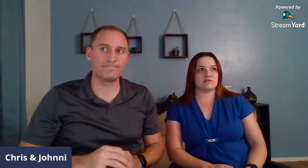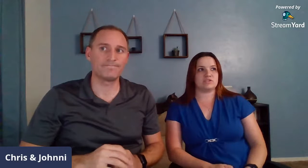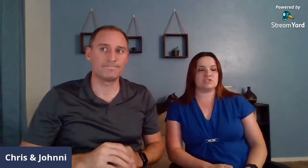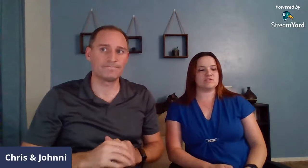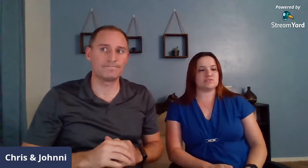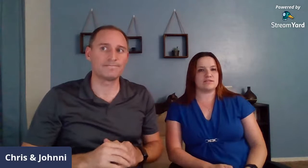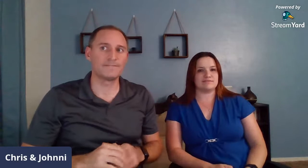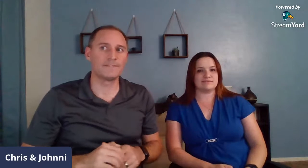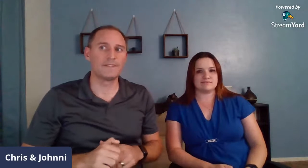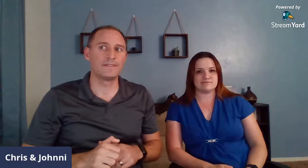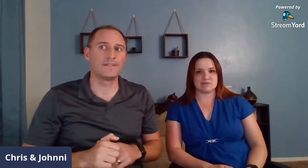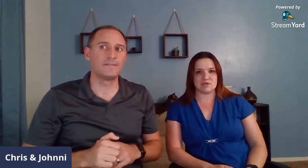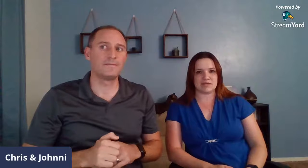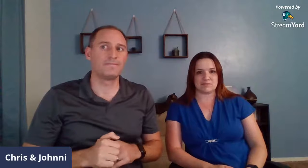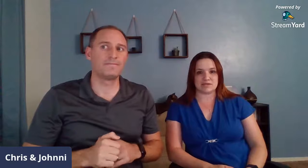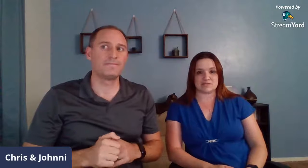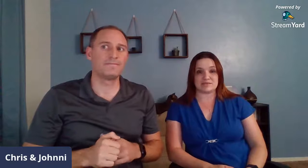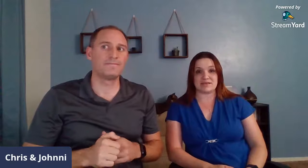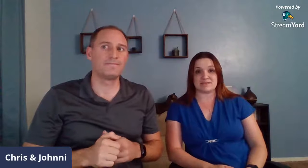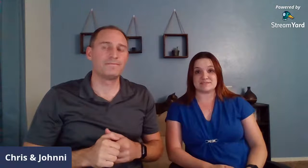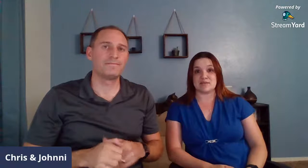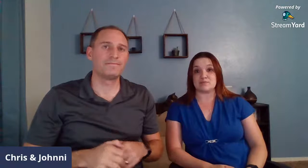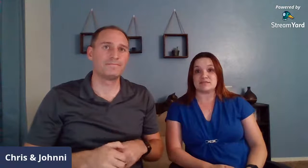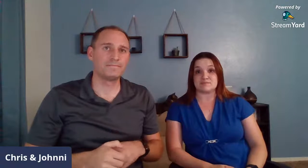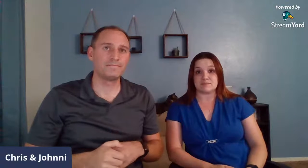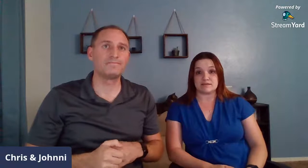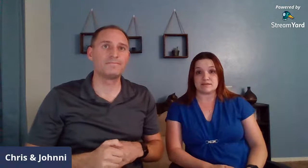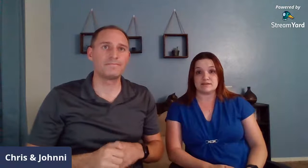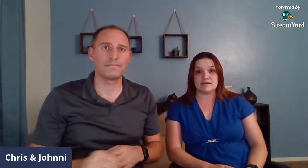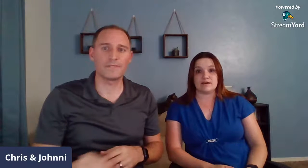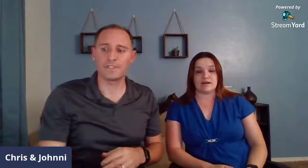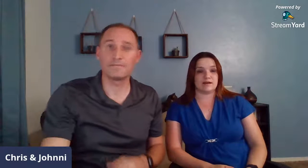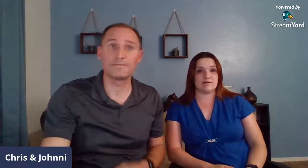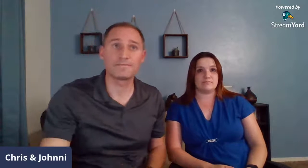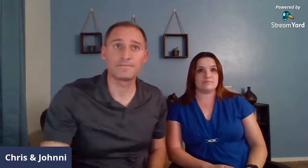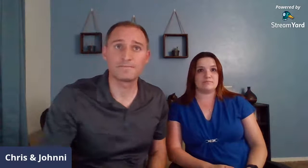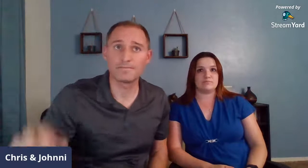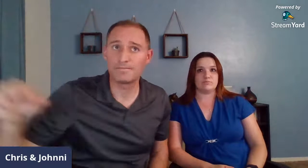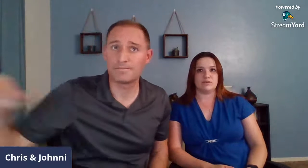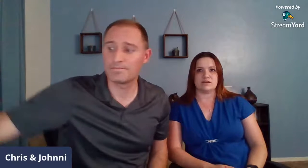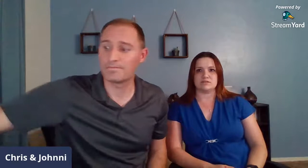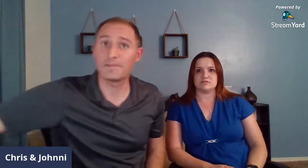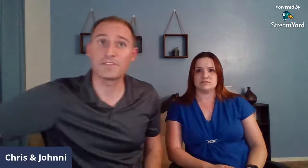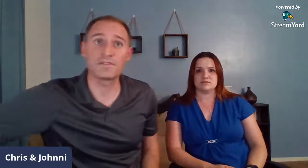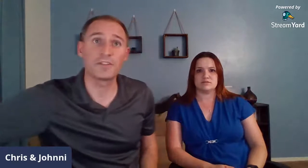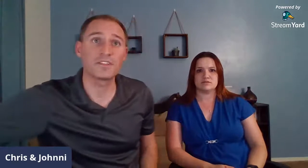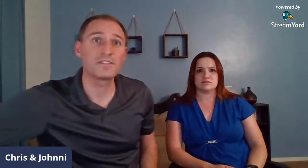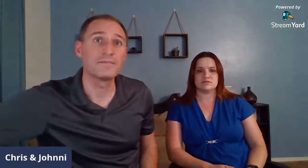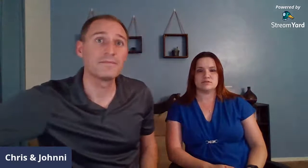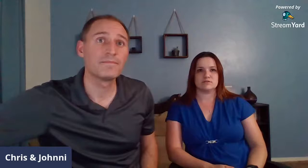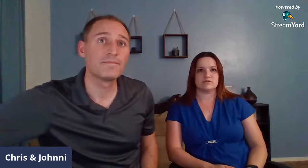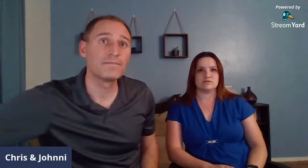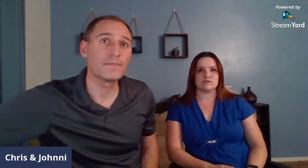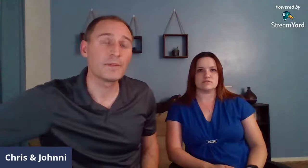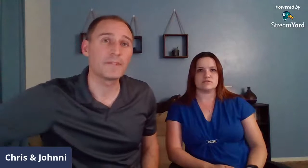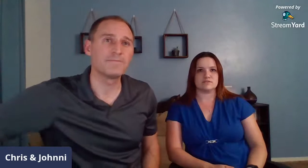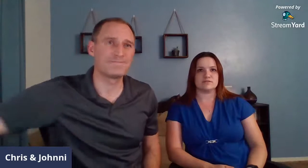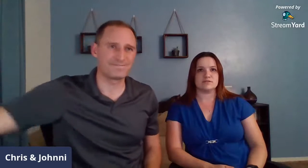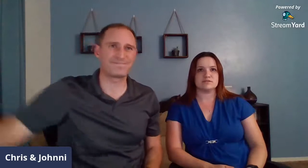the children don't get embarrassed when they make a mistake when they speak. Uh-oh. What? I'm losing focus. There we go. Losing focus?